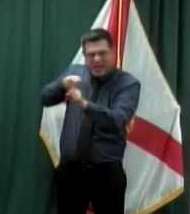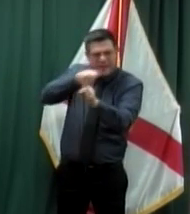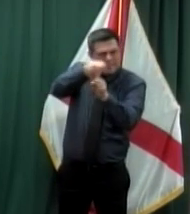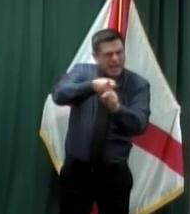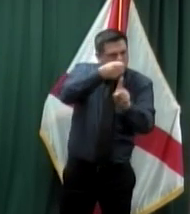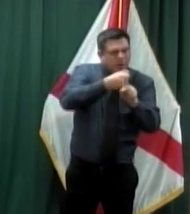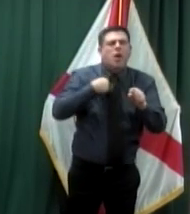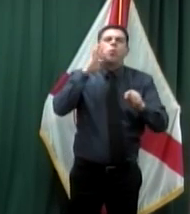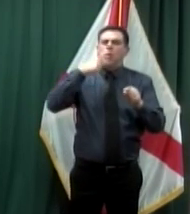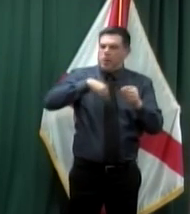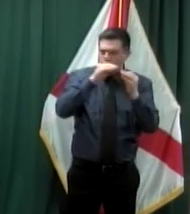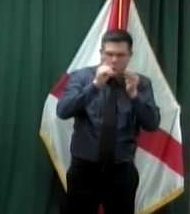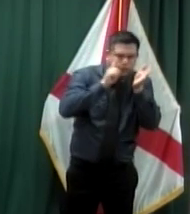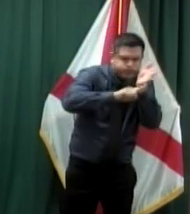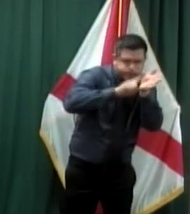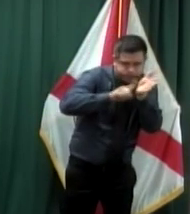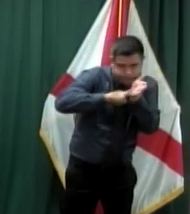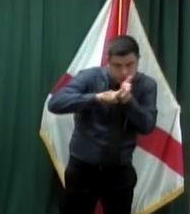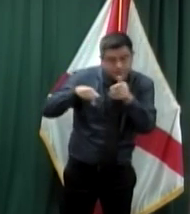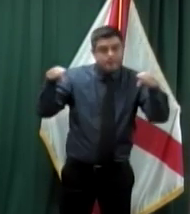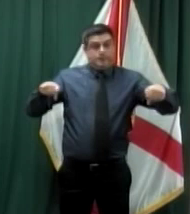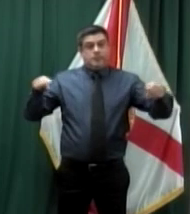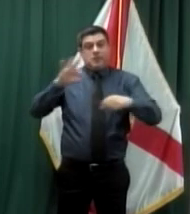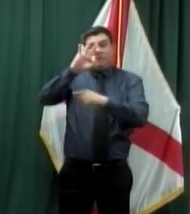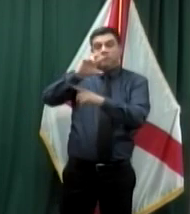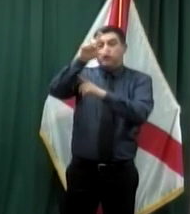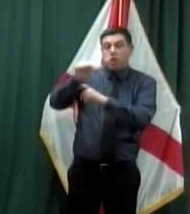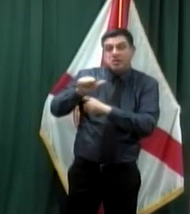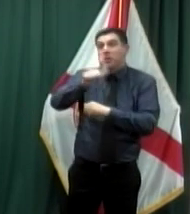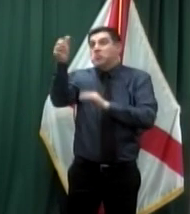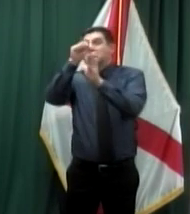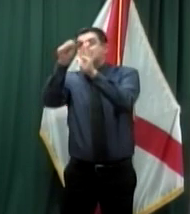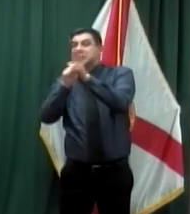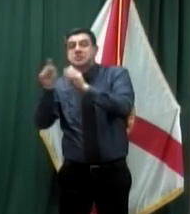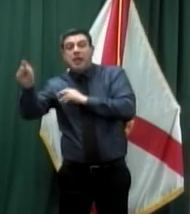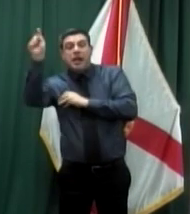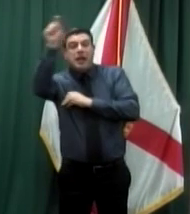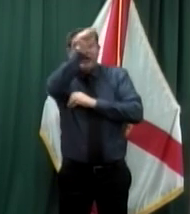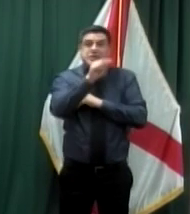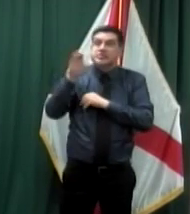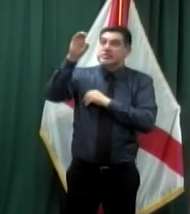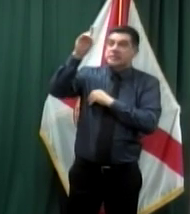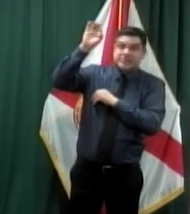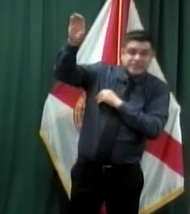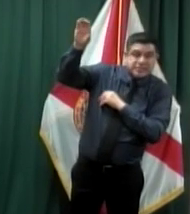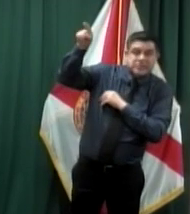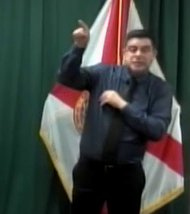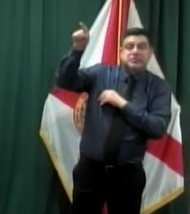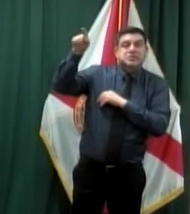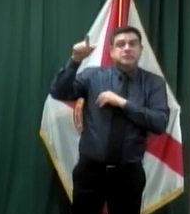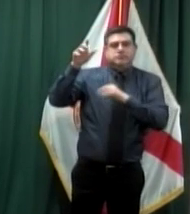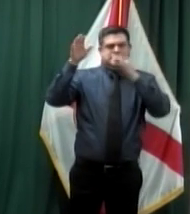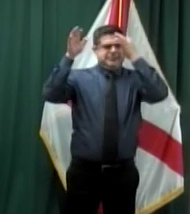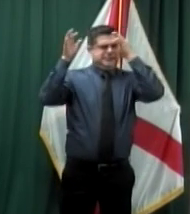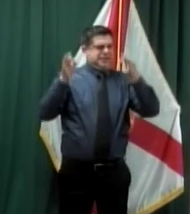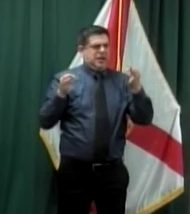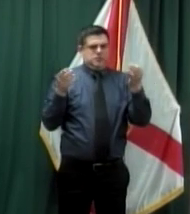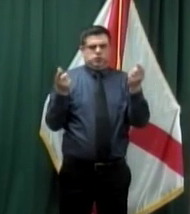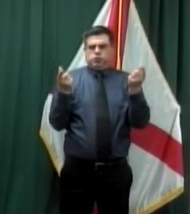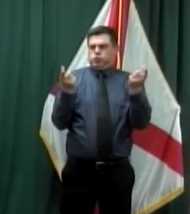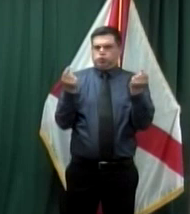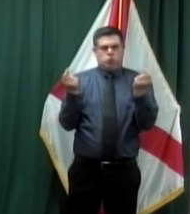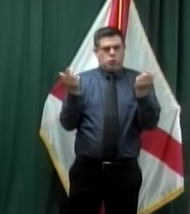as well as other states across the nation, and the Centers for Disease Control and Prevention, have put out enhanced surveillance to all of our